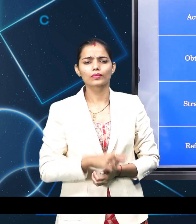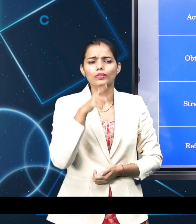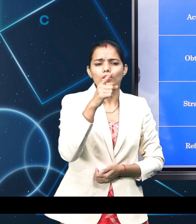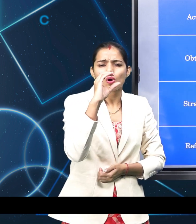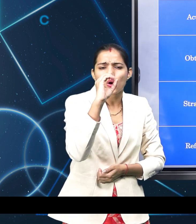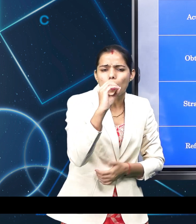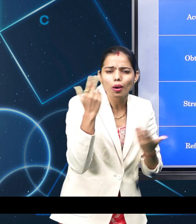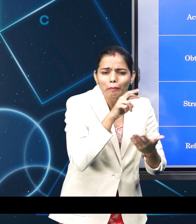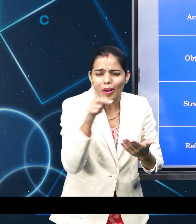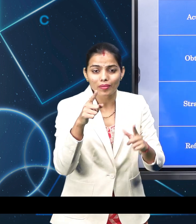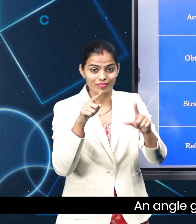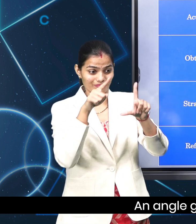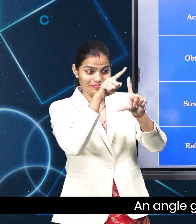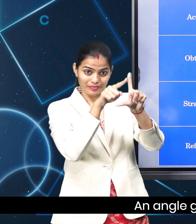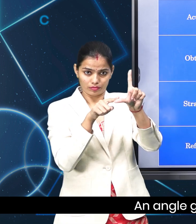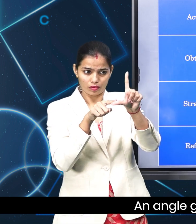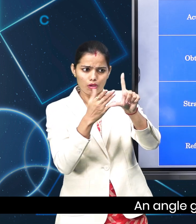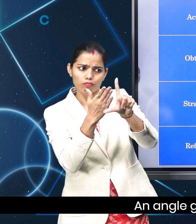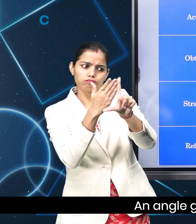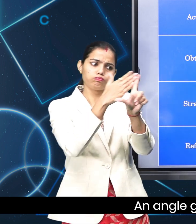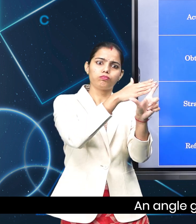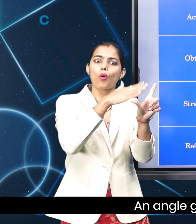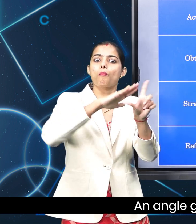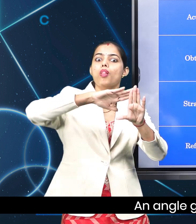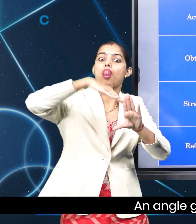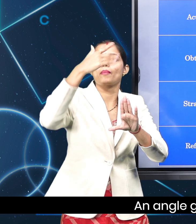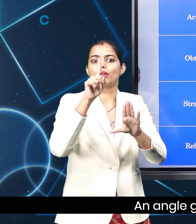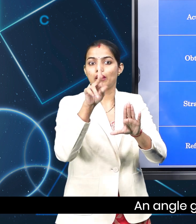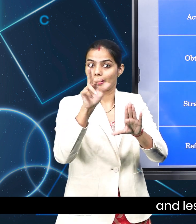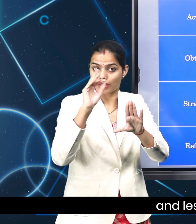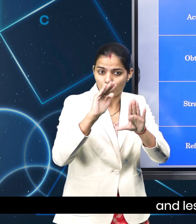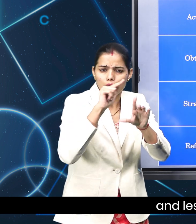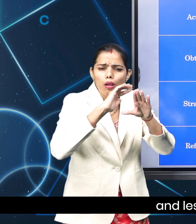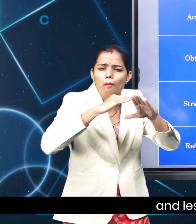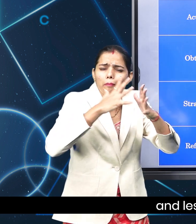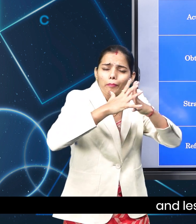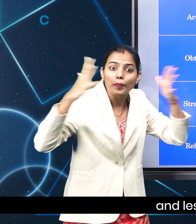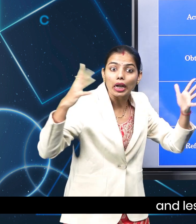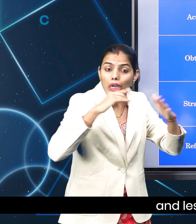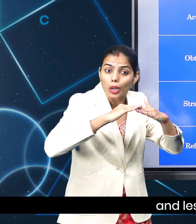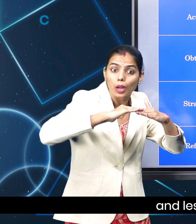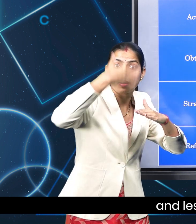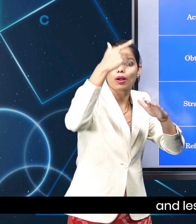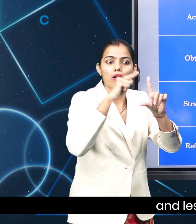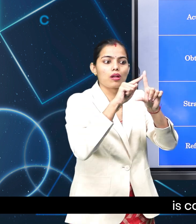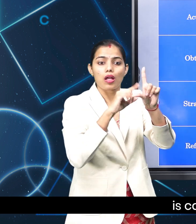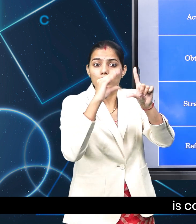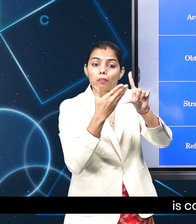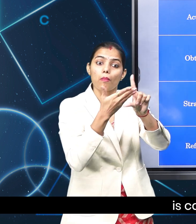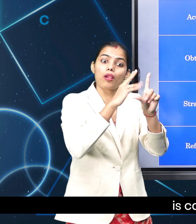Obtuse angle. An angle greater than a right angle and less than straight angle is called